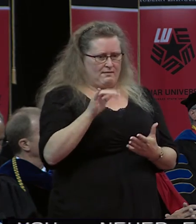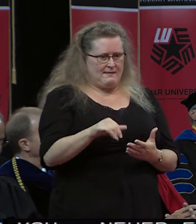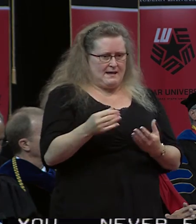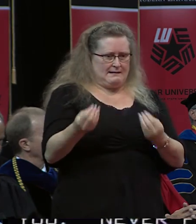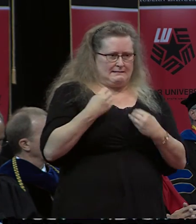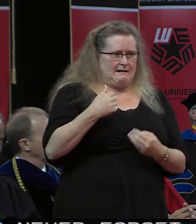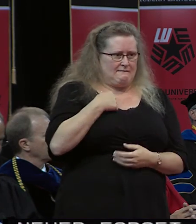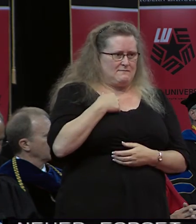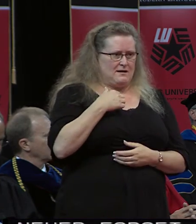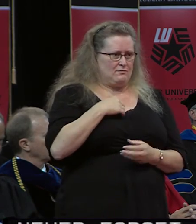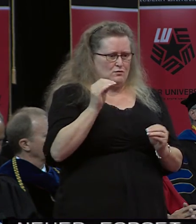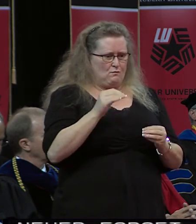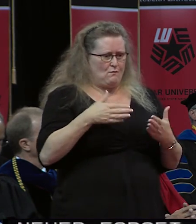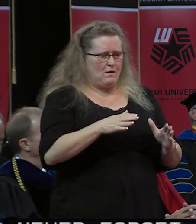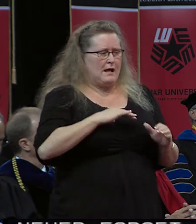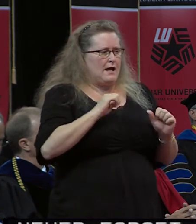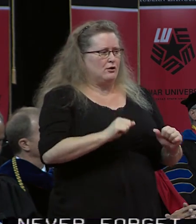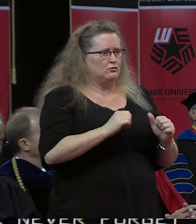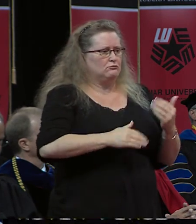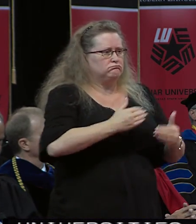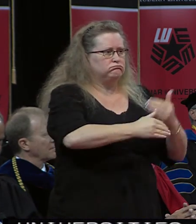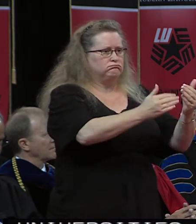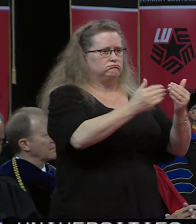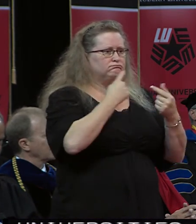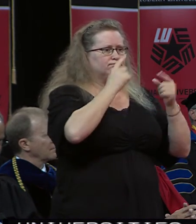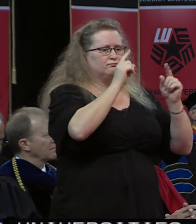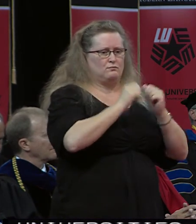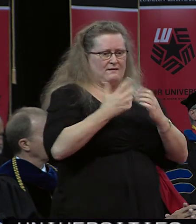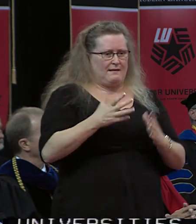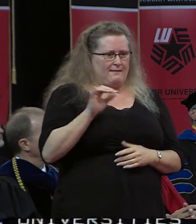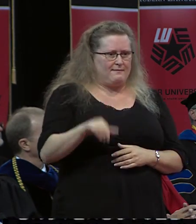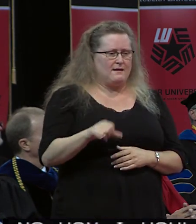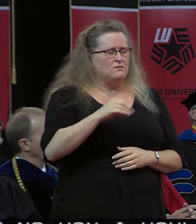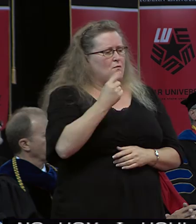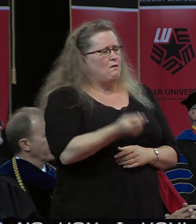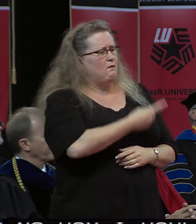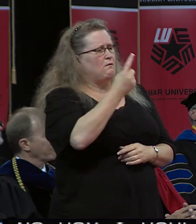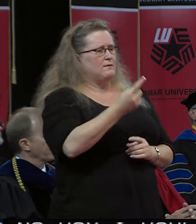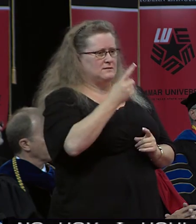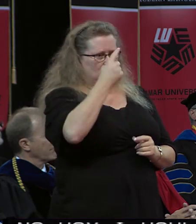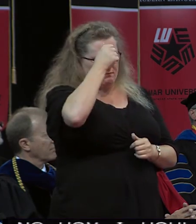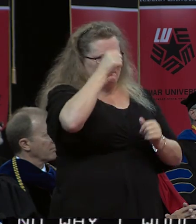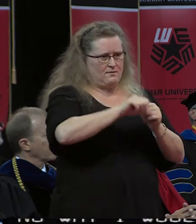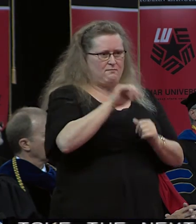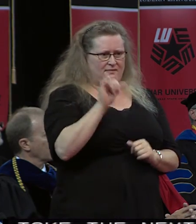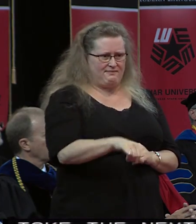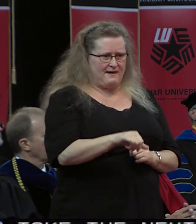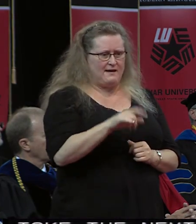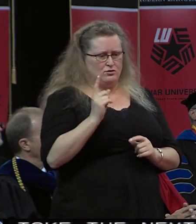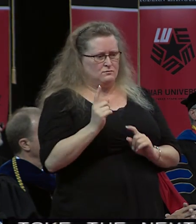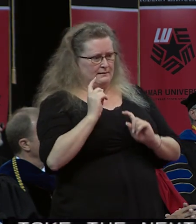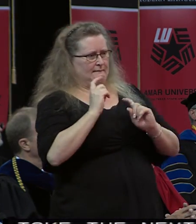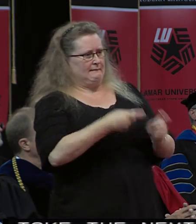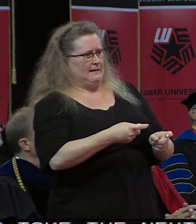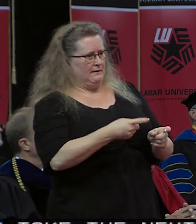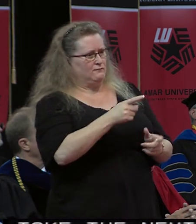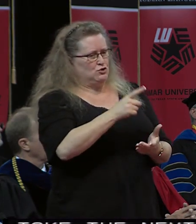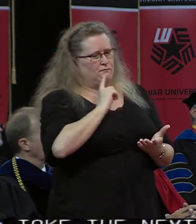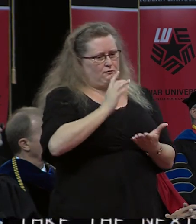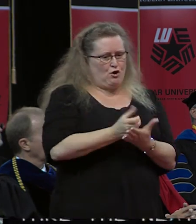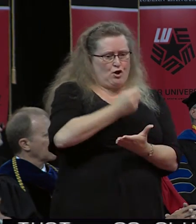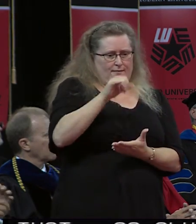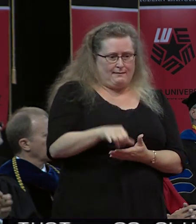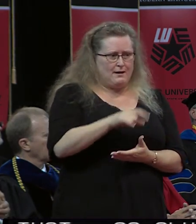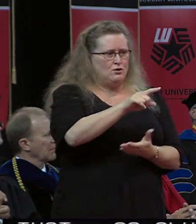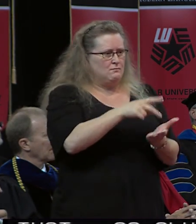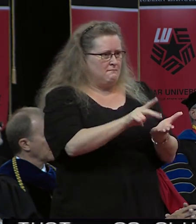would have been able to take the next steps without that. So always remember that is a gift that you've been given. You have earned it. You have paid for